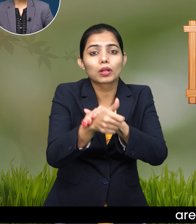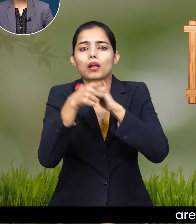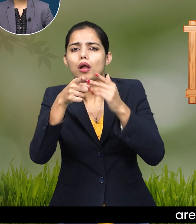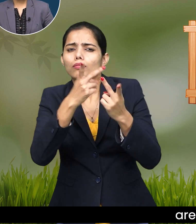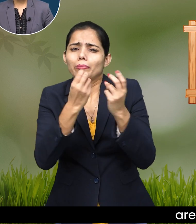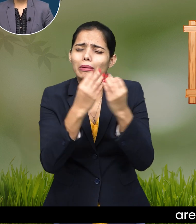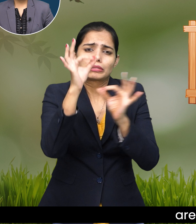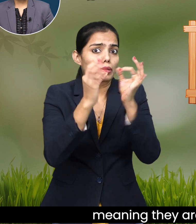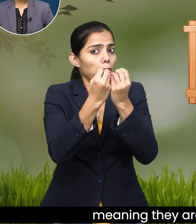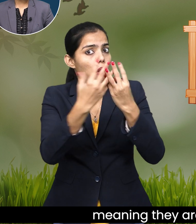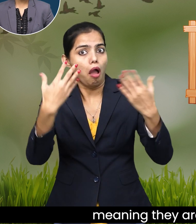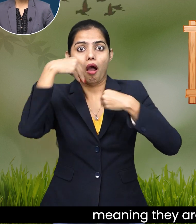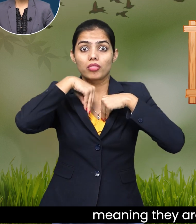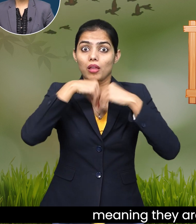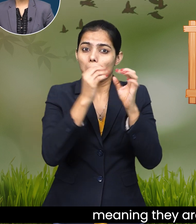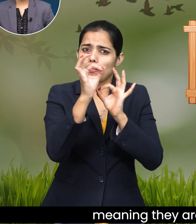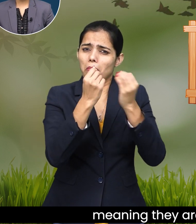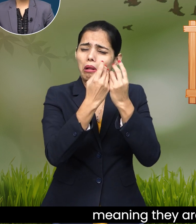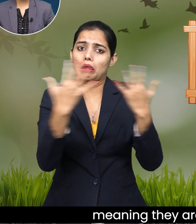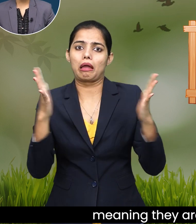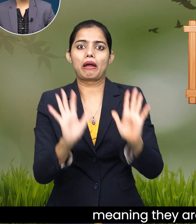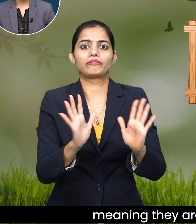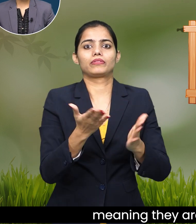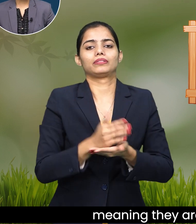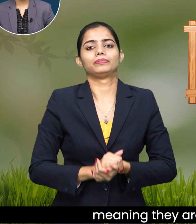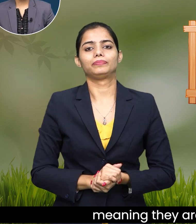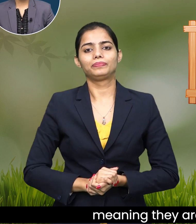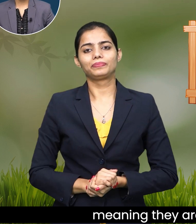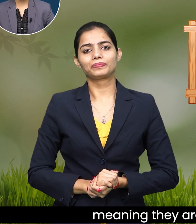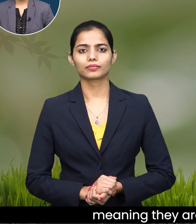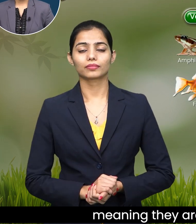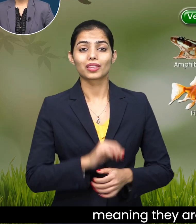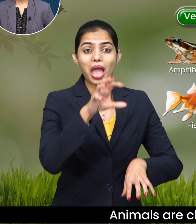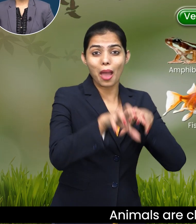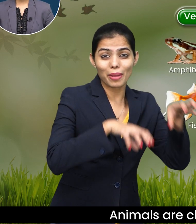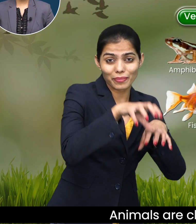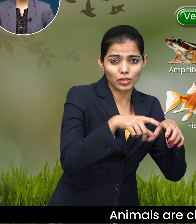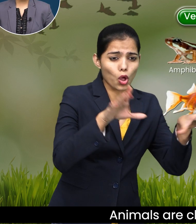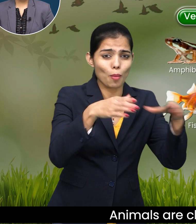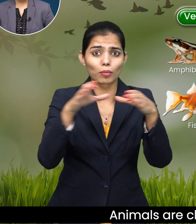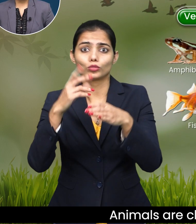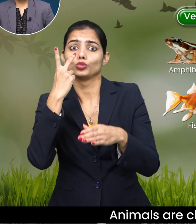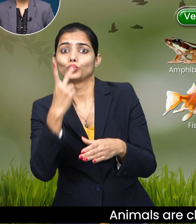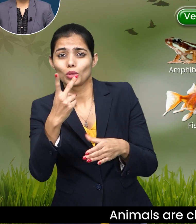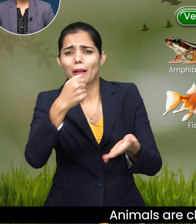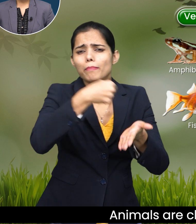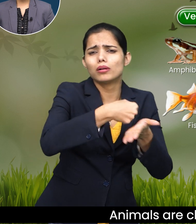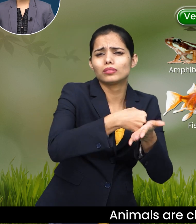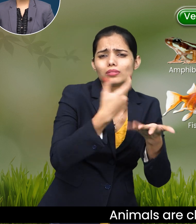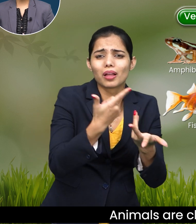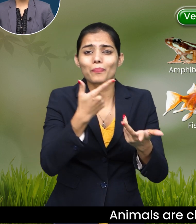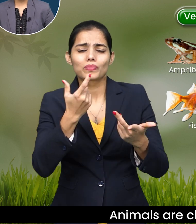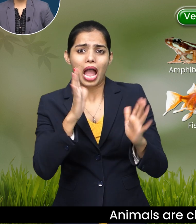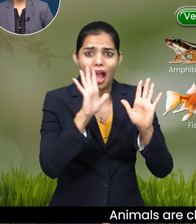are multicellular, meaning they are composed of many cells. Animals are classified